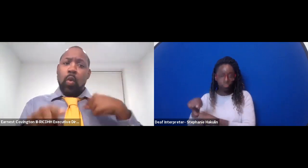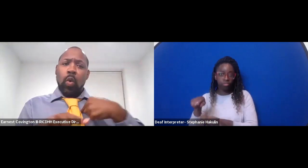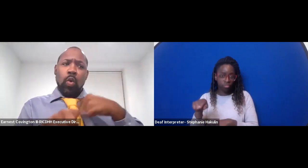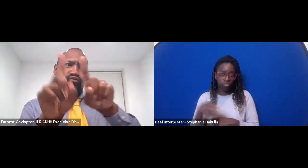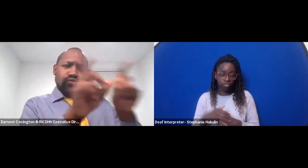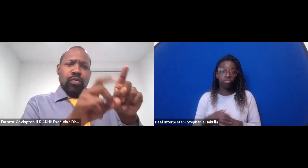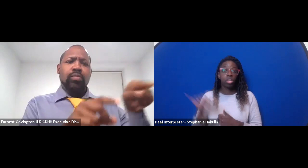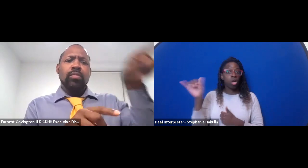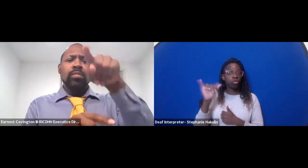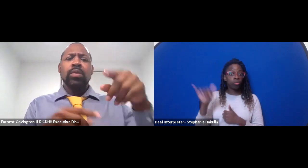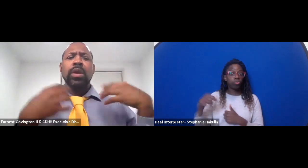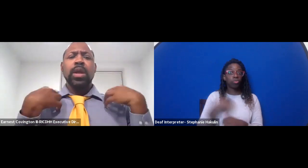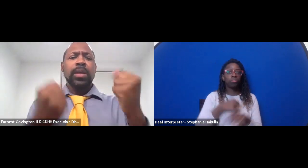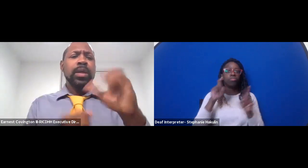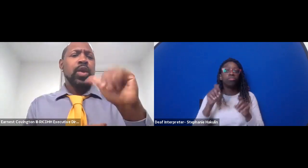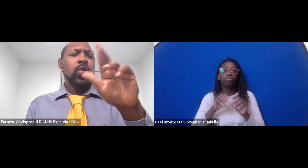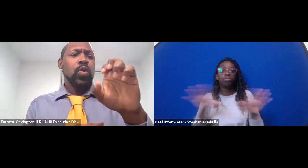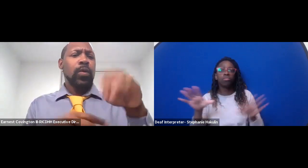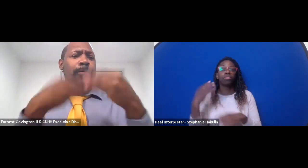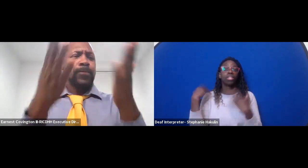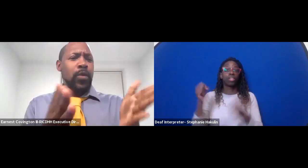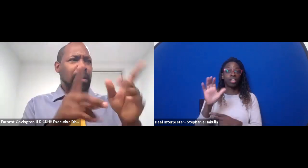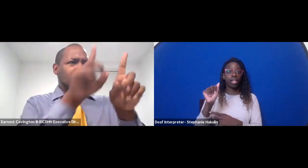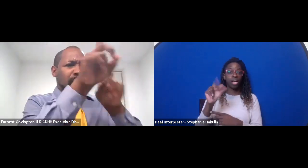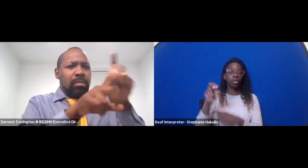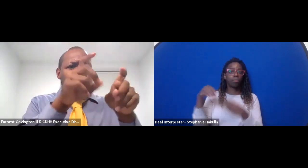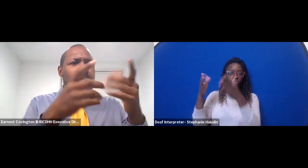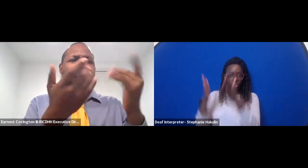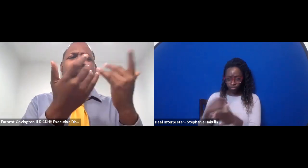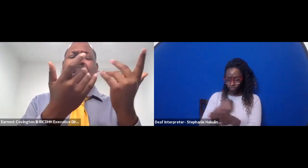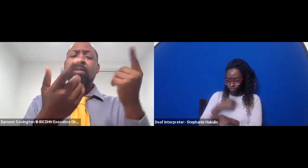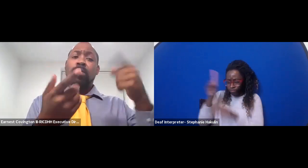our deaf people, and also we surveyed healthcare providers